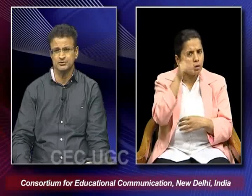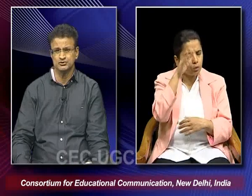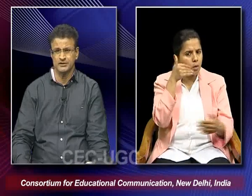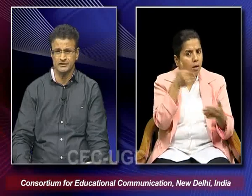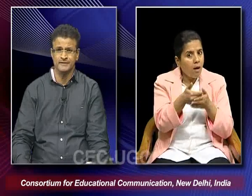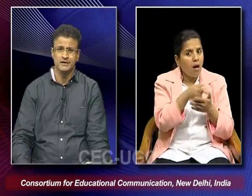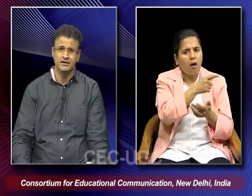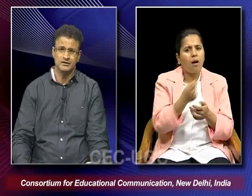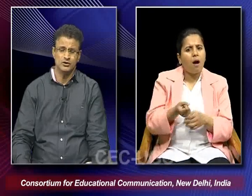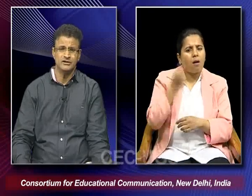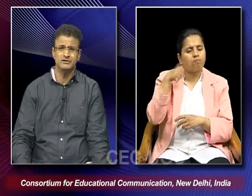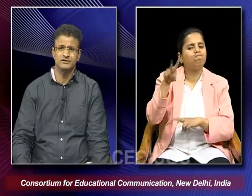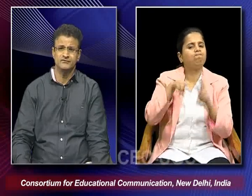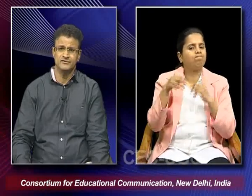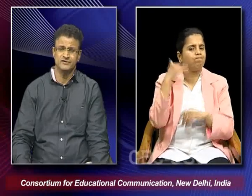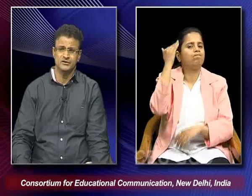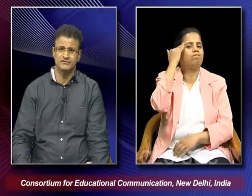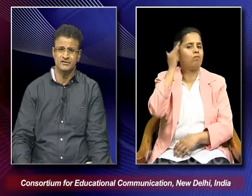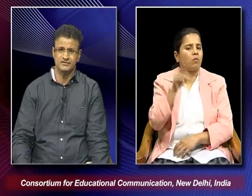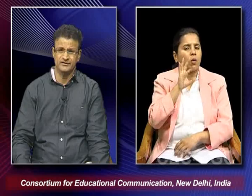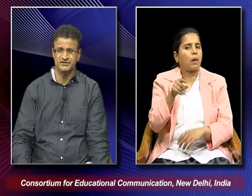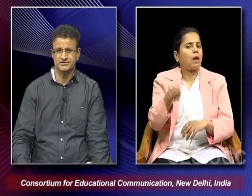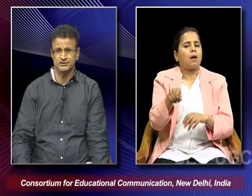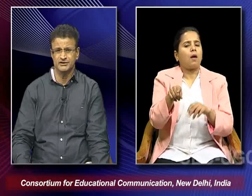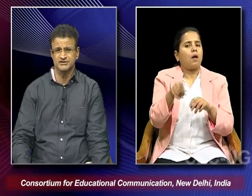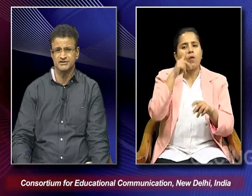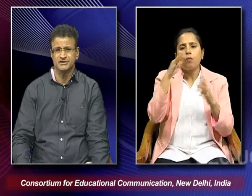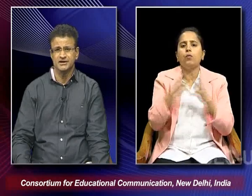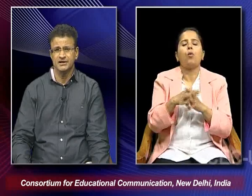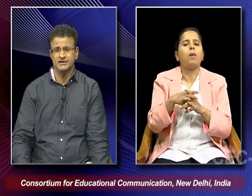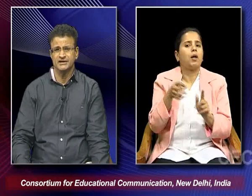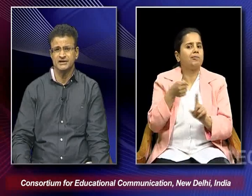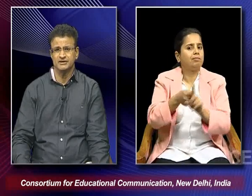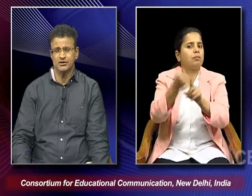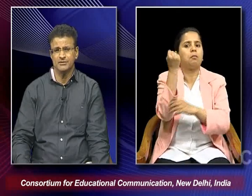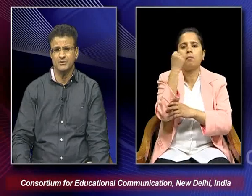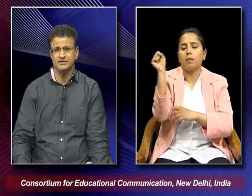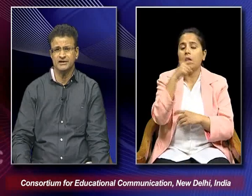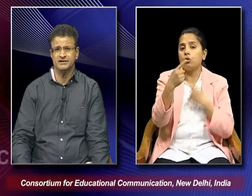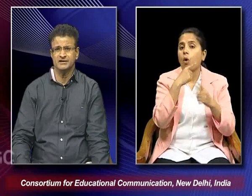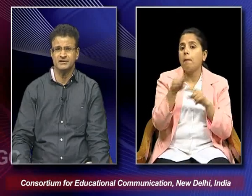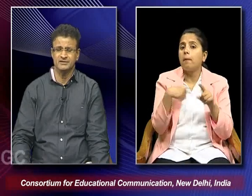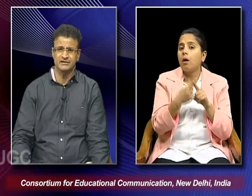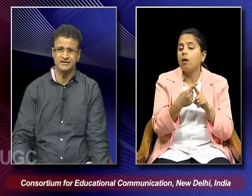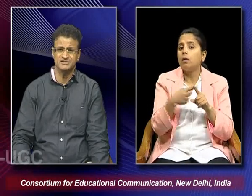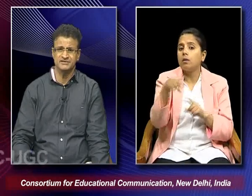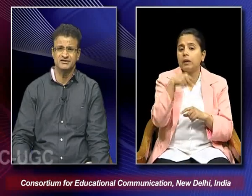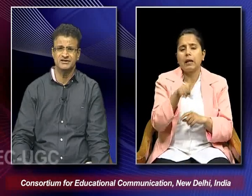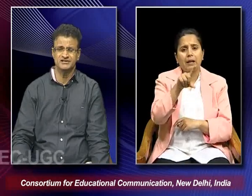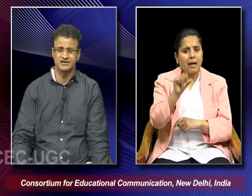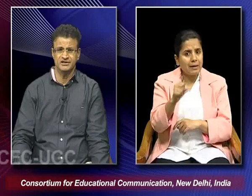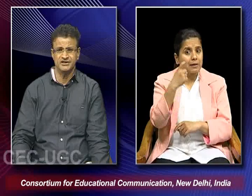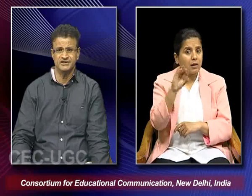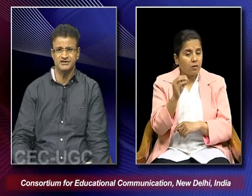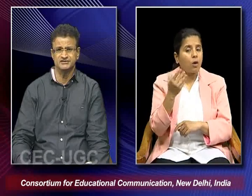people, those who are talking in the framework of the feminist theories, they talk about that in 1970s